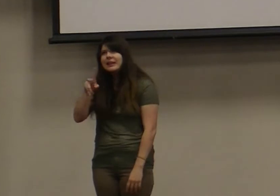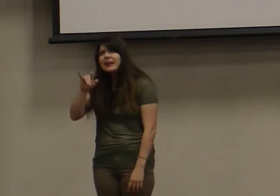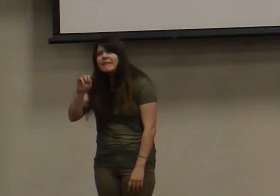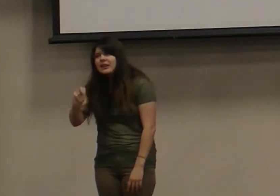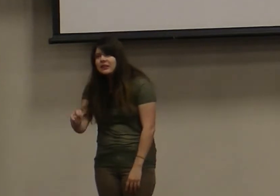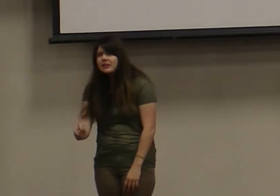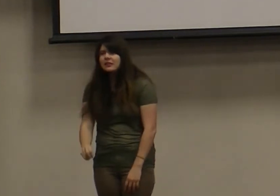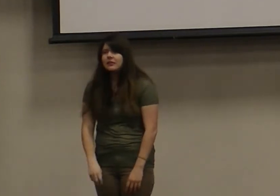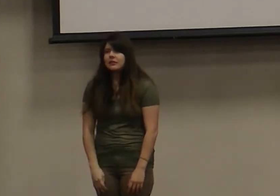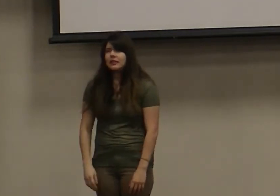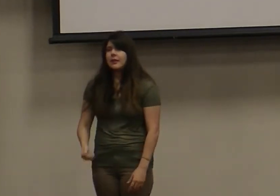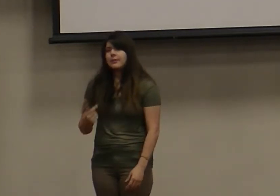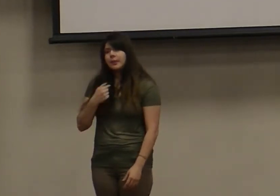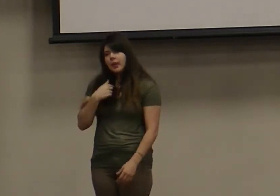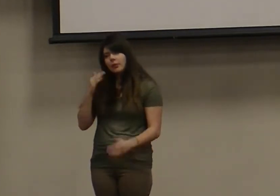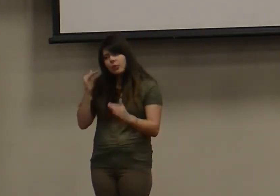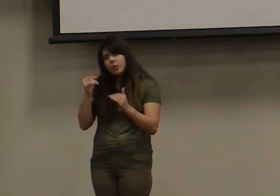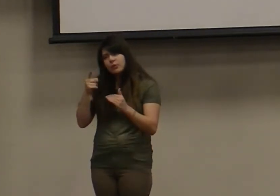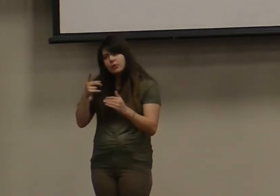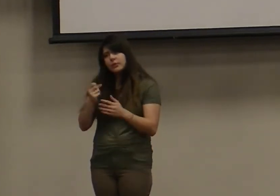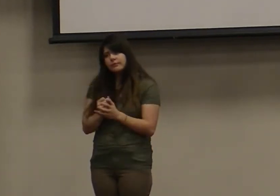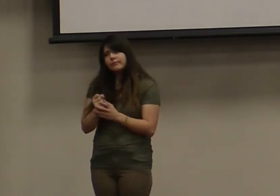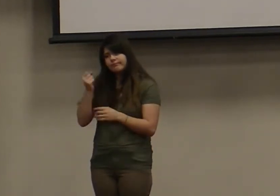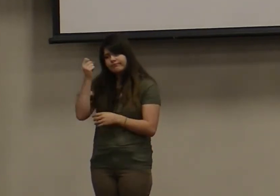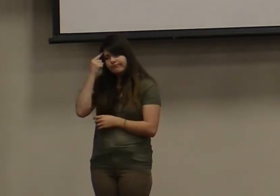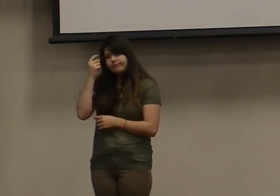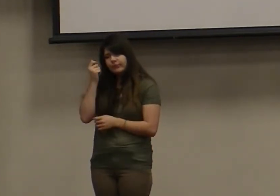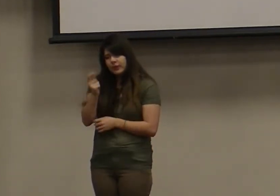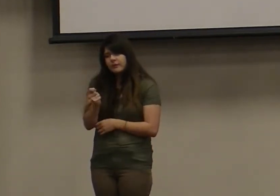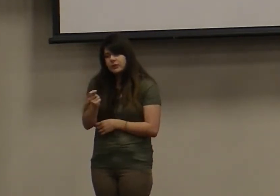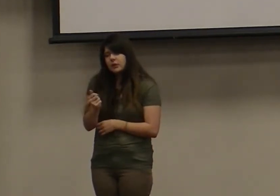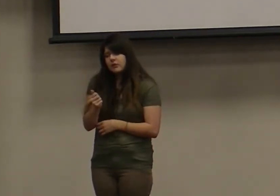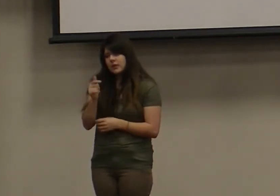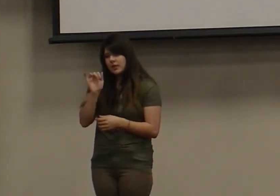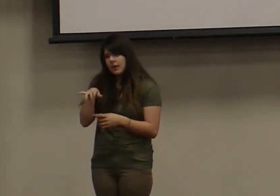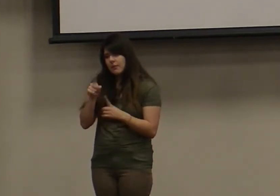I would hope you wouldn't make up your mind on that point just yet.